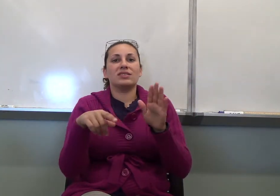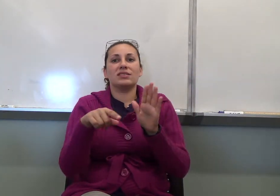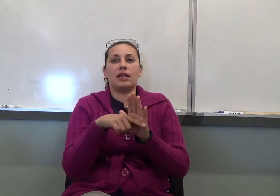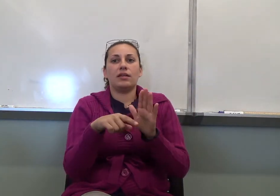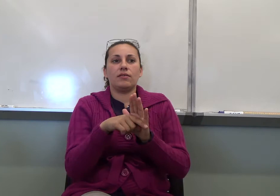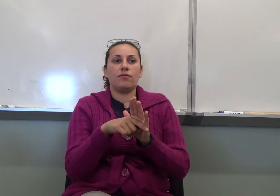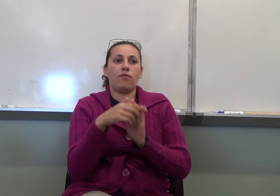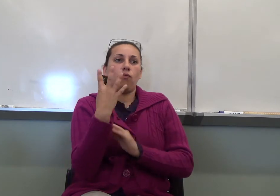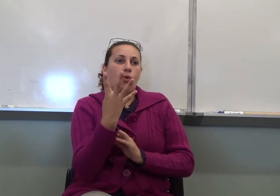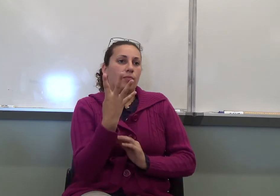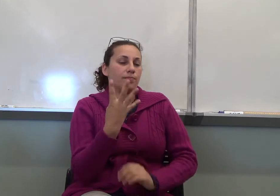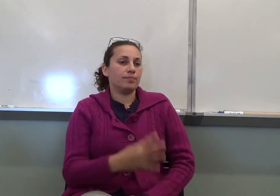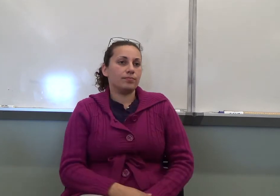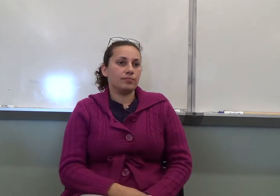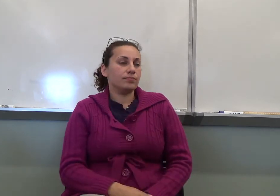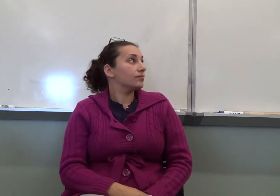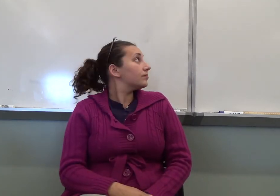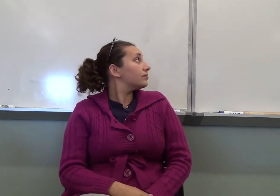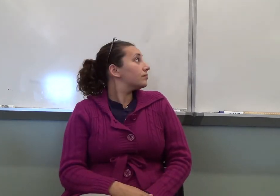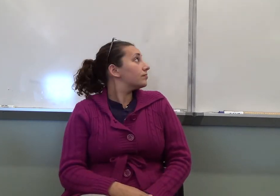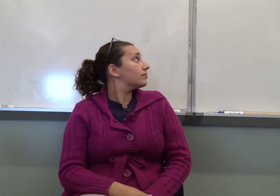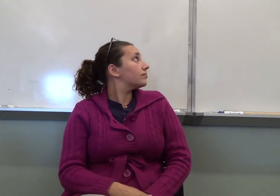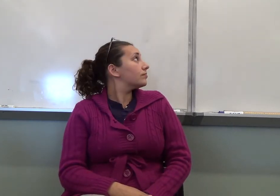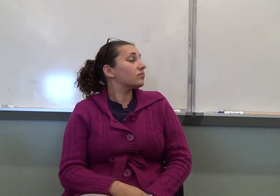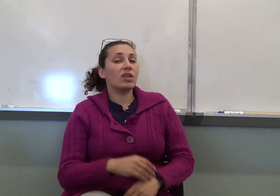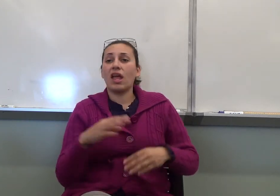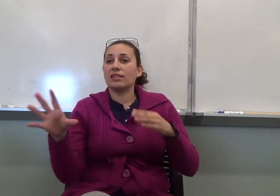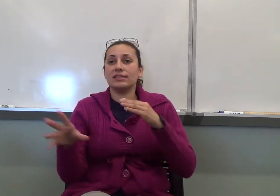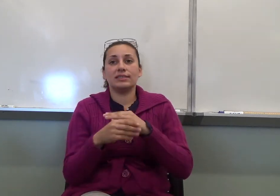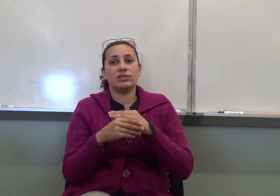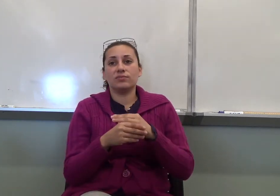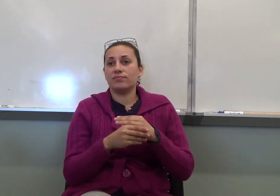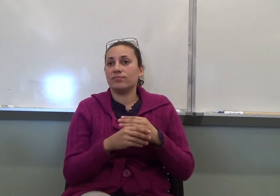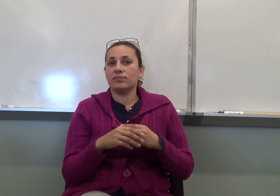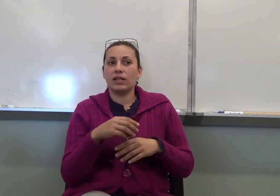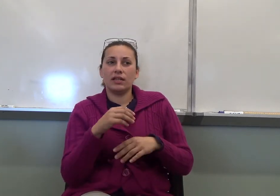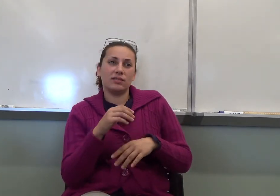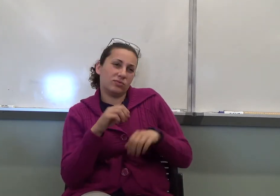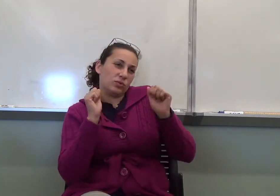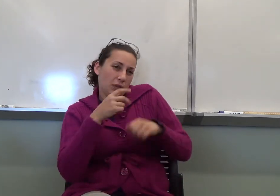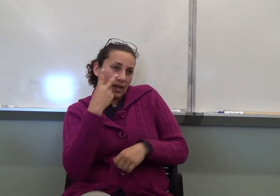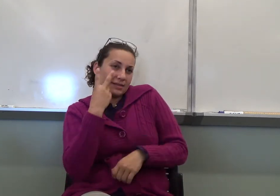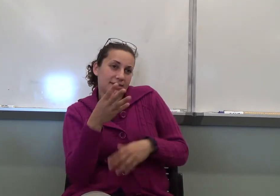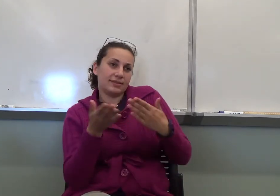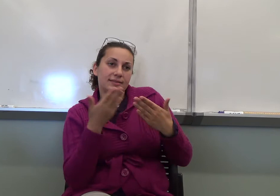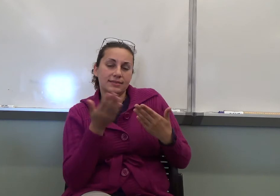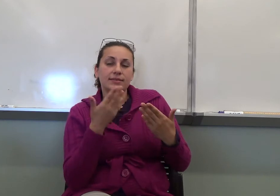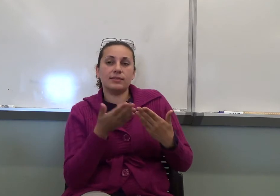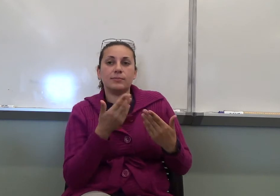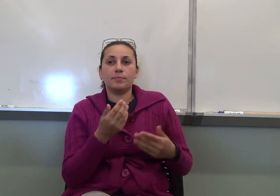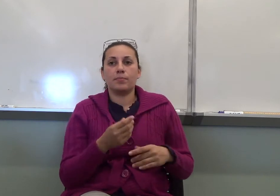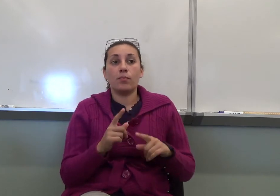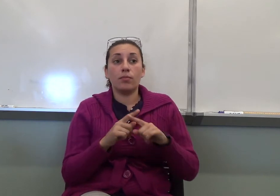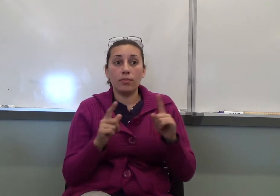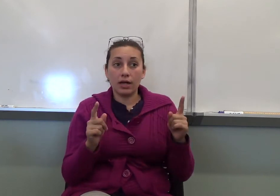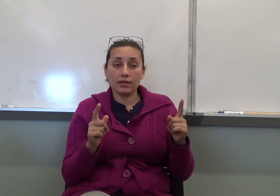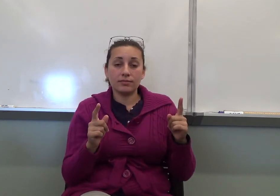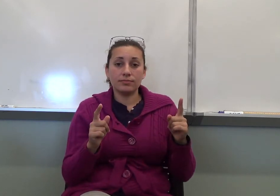So addition has that particular visual way of looking at it. Now the question is this: what do we do with subtraction?